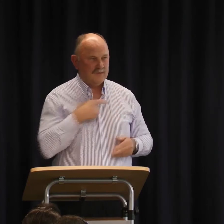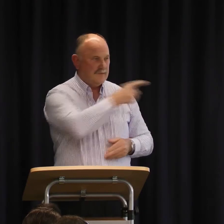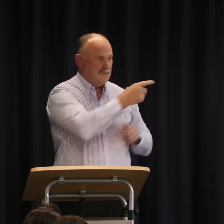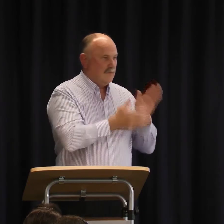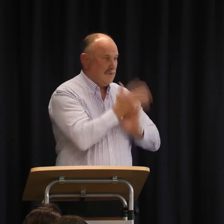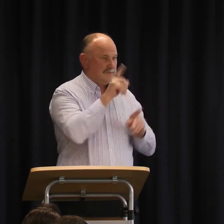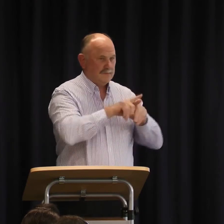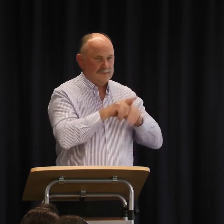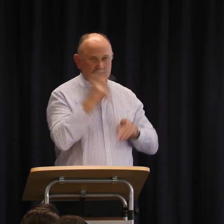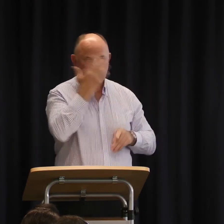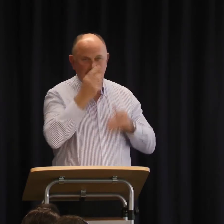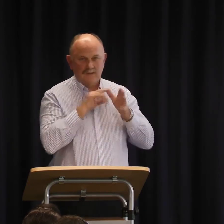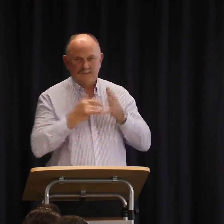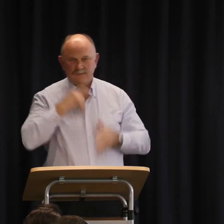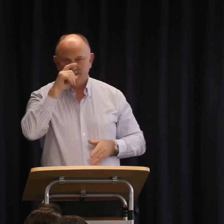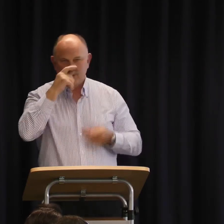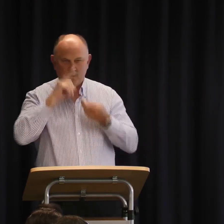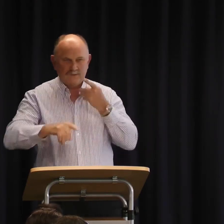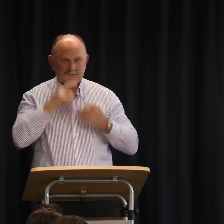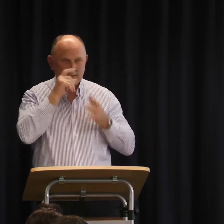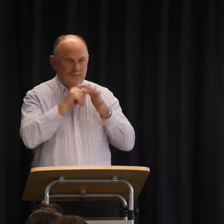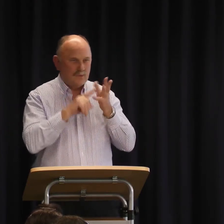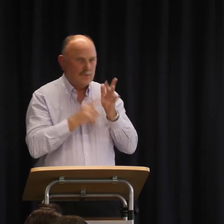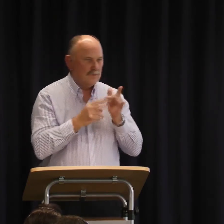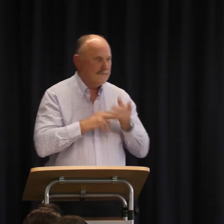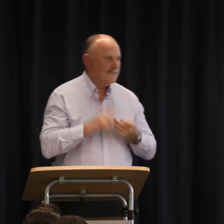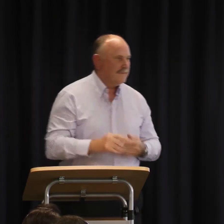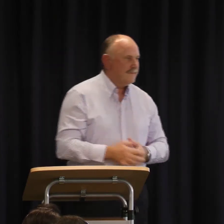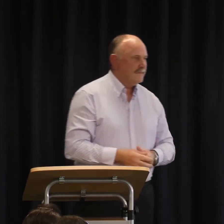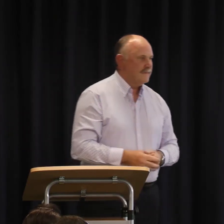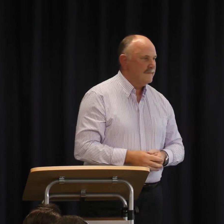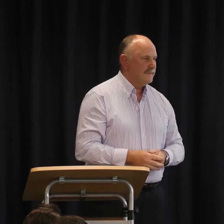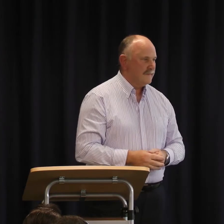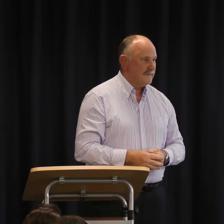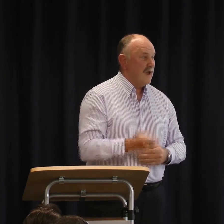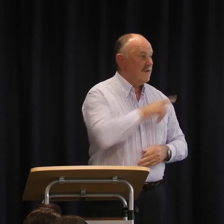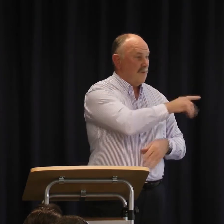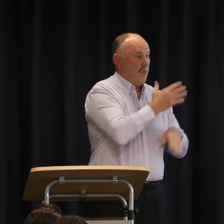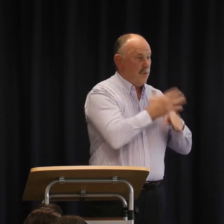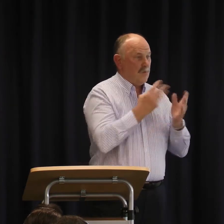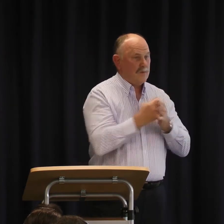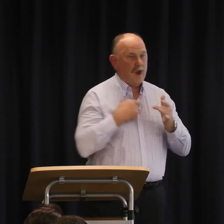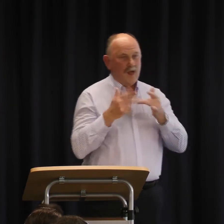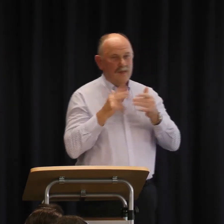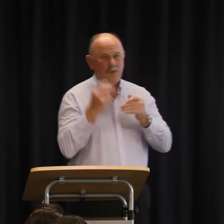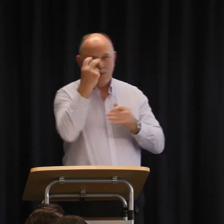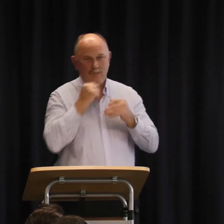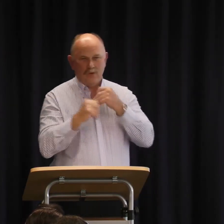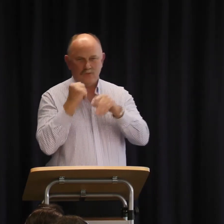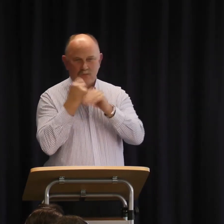He knows my family because he went to the same school as my sister, my older sister Pauline. And he worked with my older